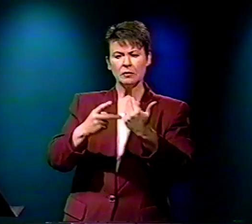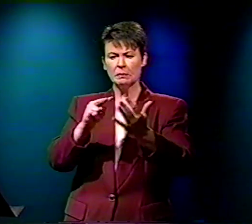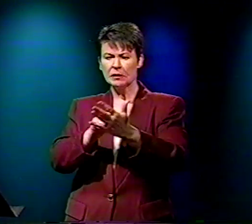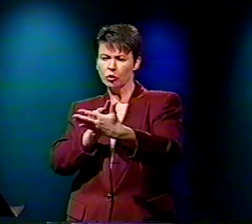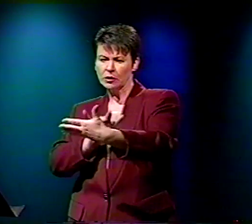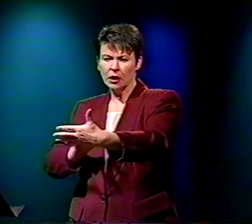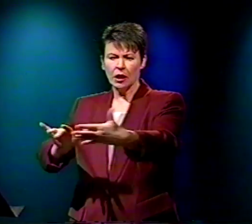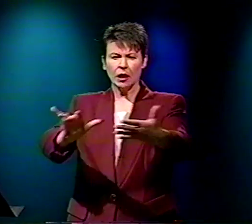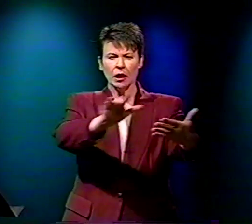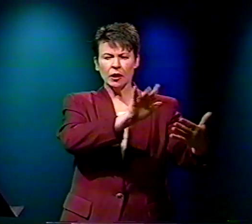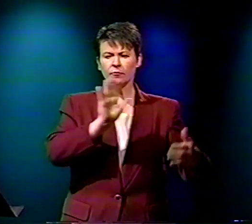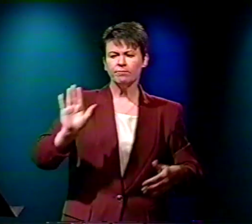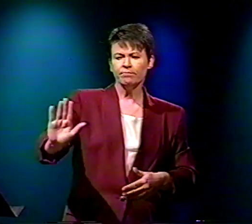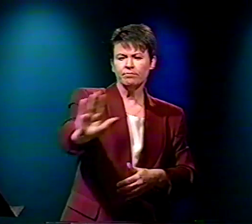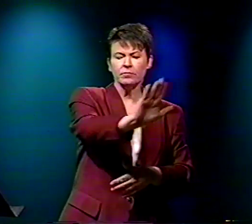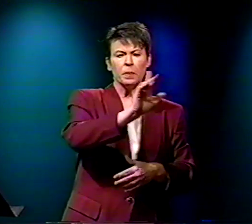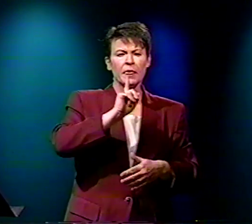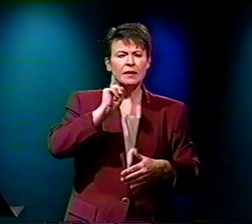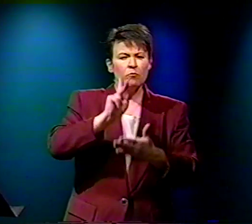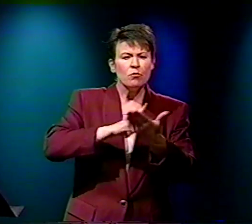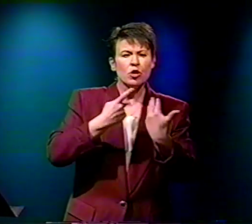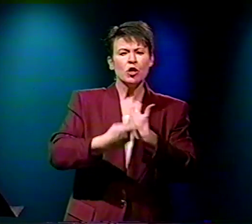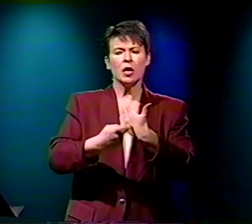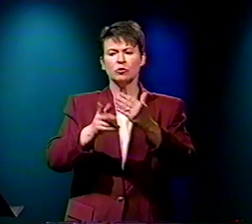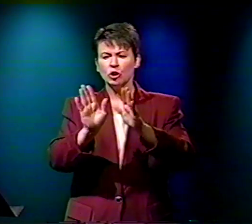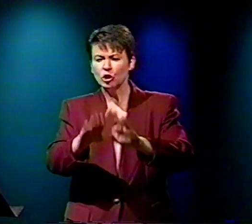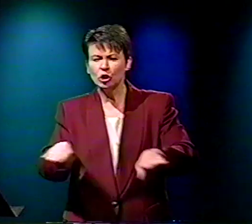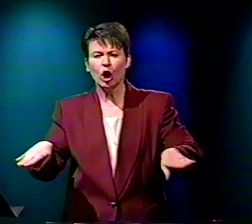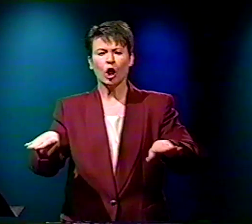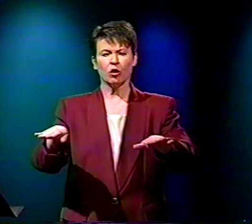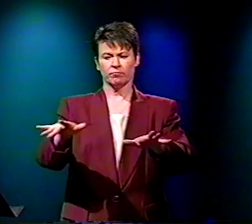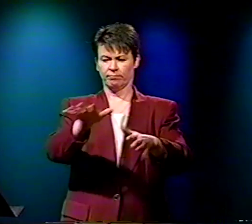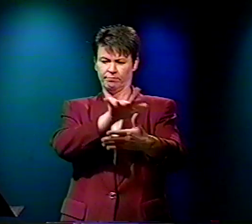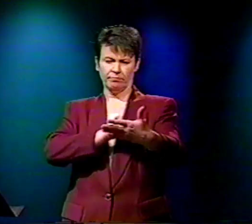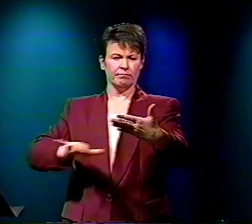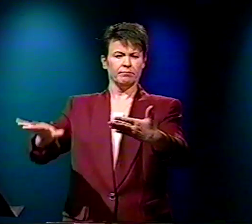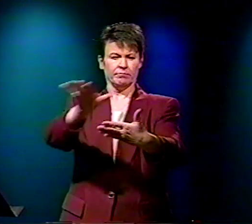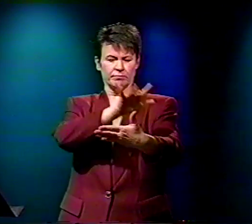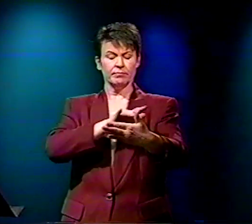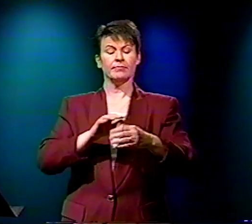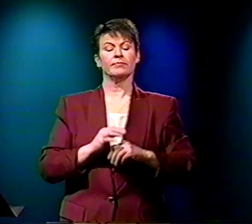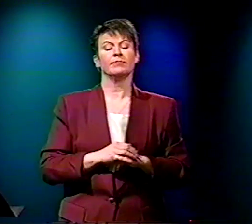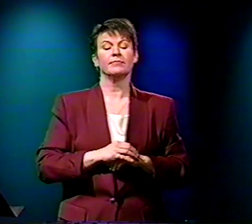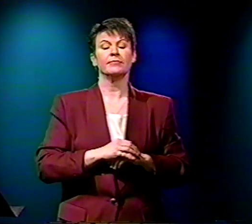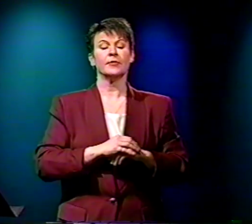inspecting services for deaf schools, and we took a look at programs for deaf children.